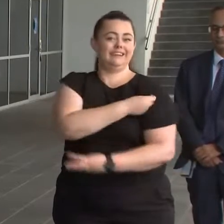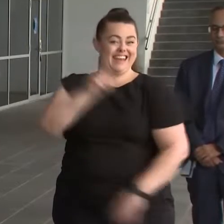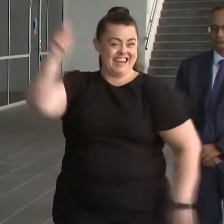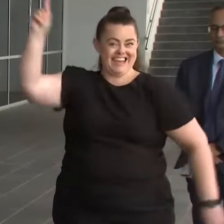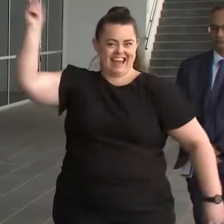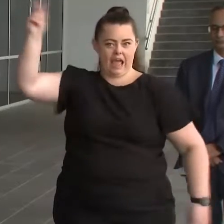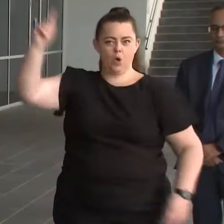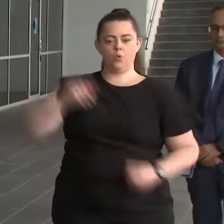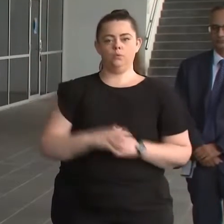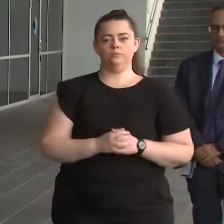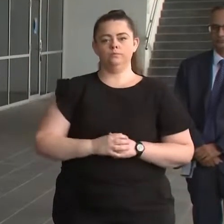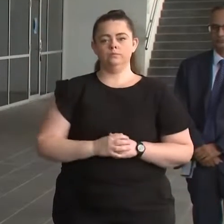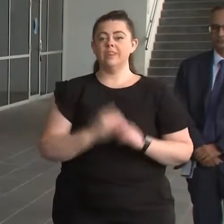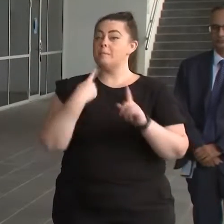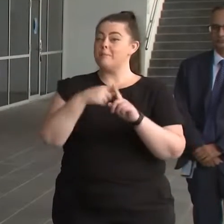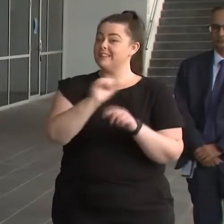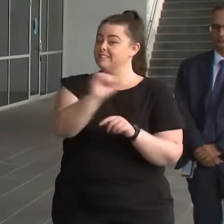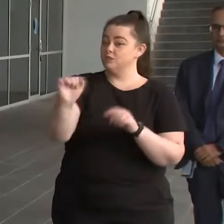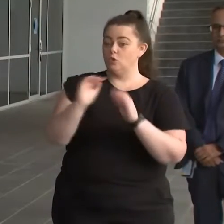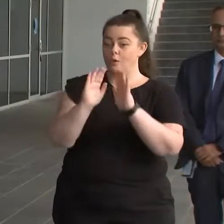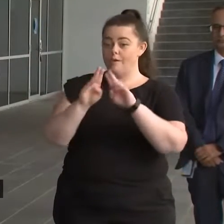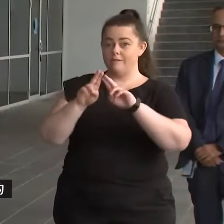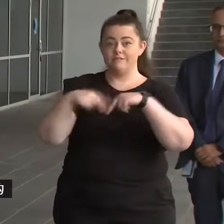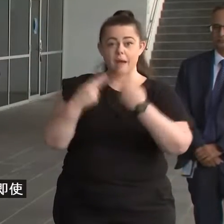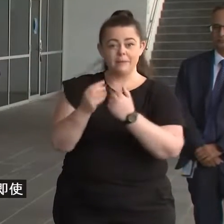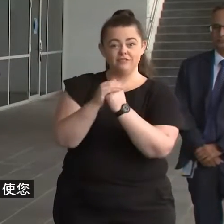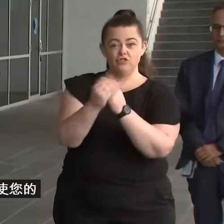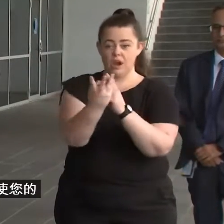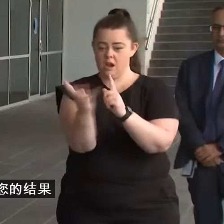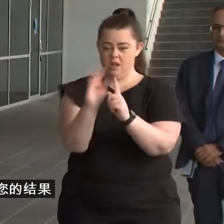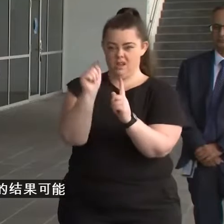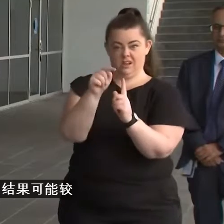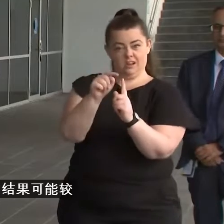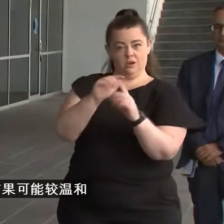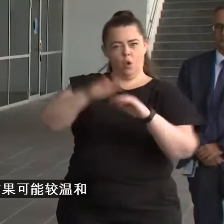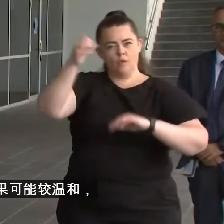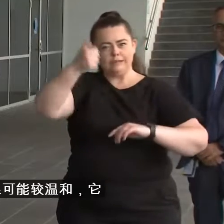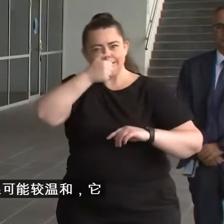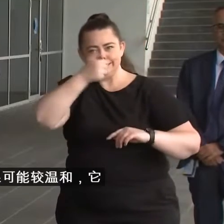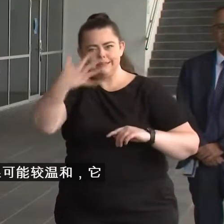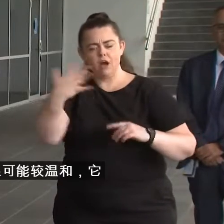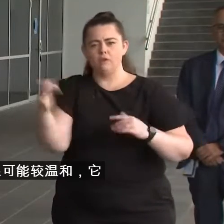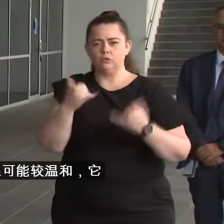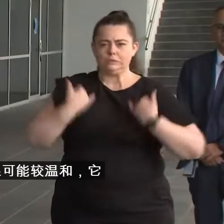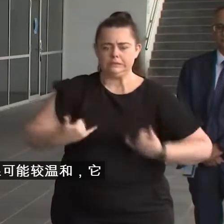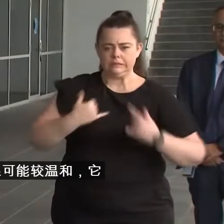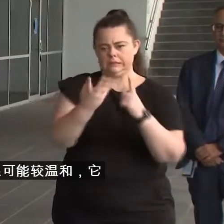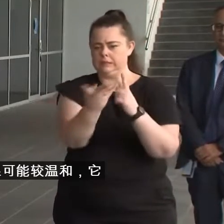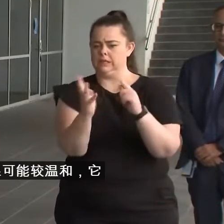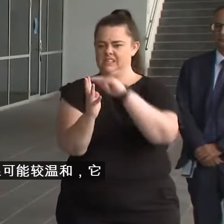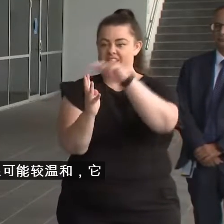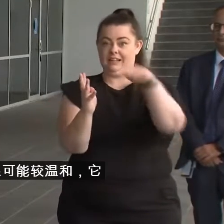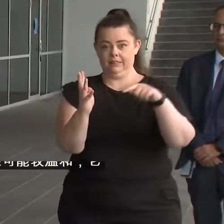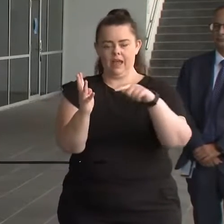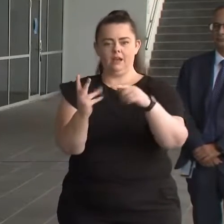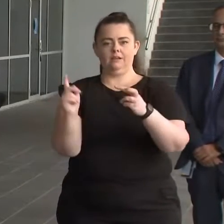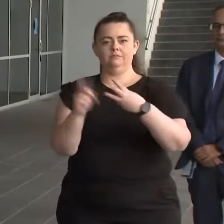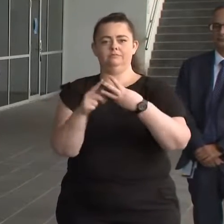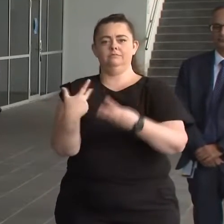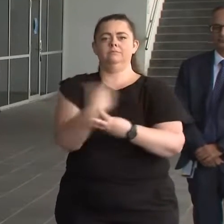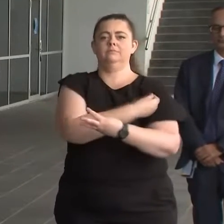individuals. The reason it's important for you to get a booster is if you get boosted, it reduces your chance of actually